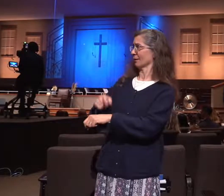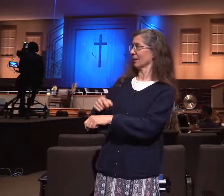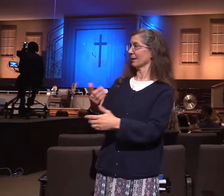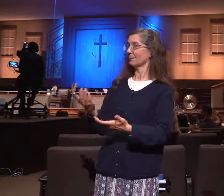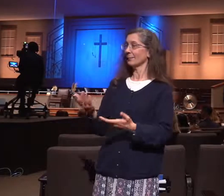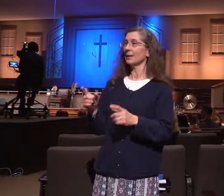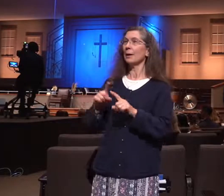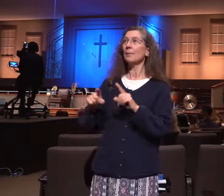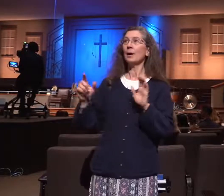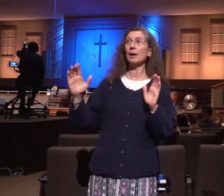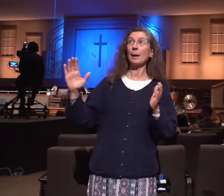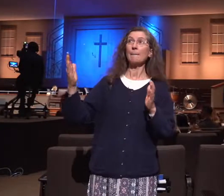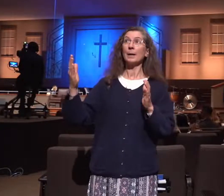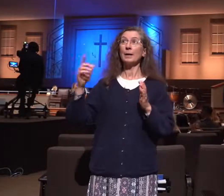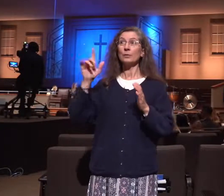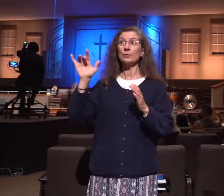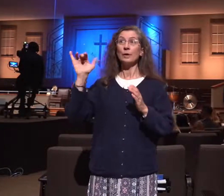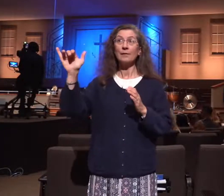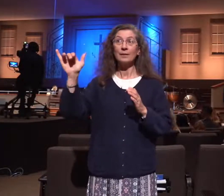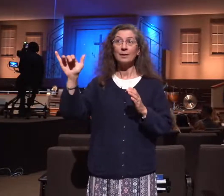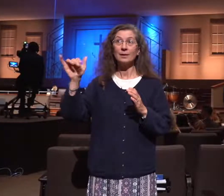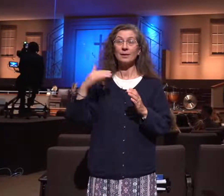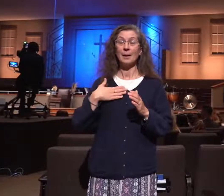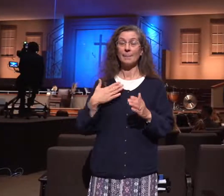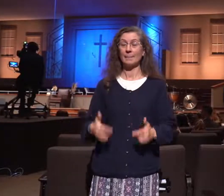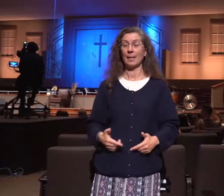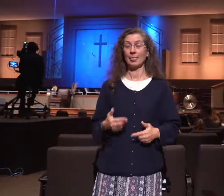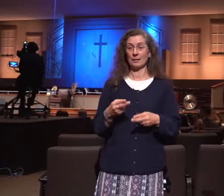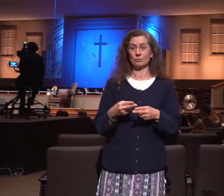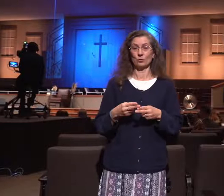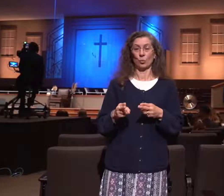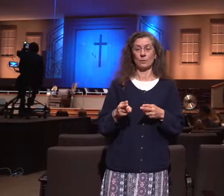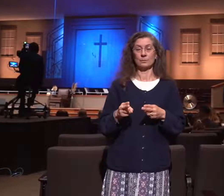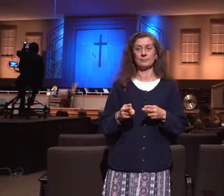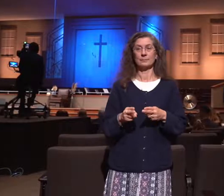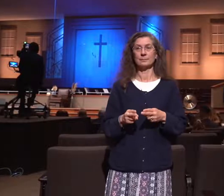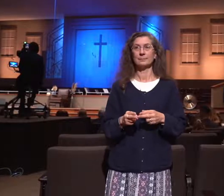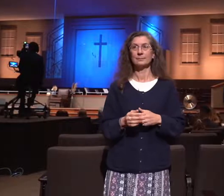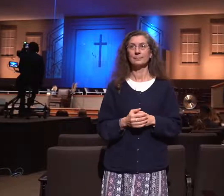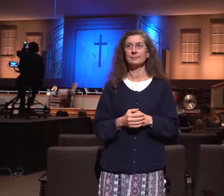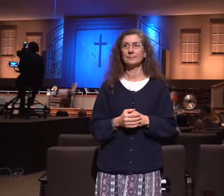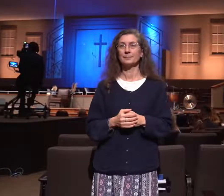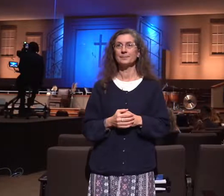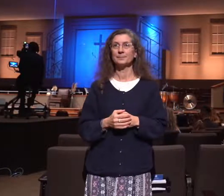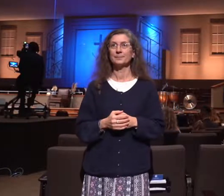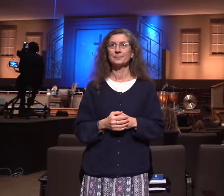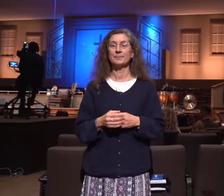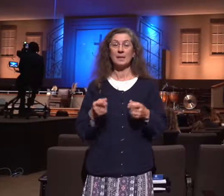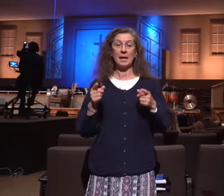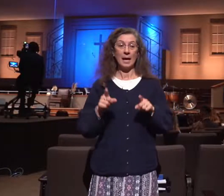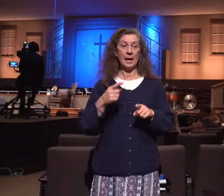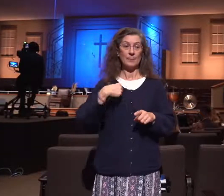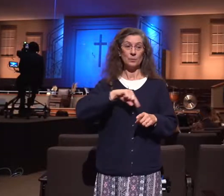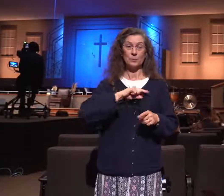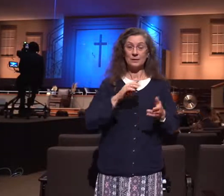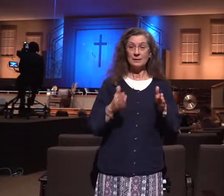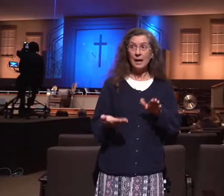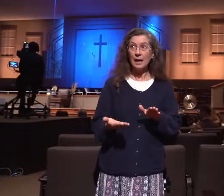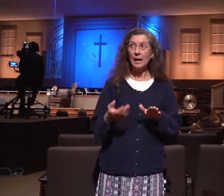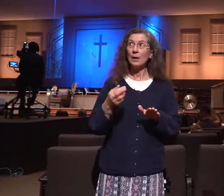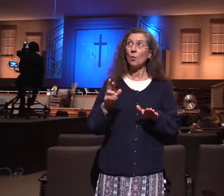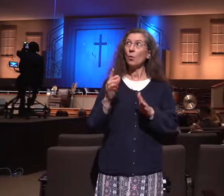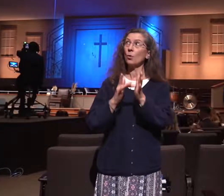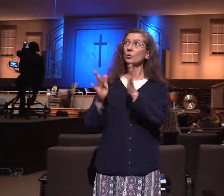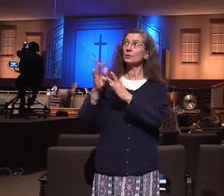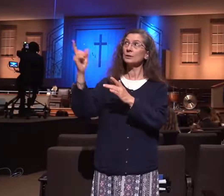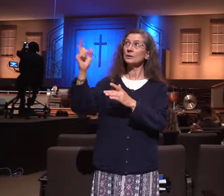in comparison to eternity, that is nothing. And when we die or when Jesus comes, we will